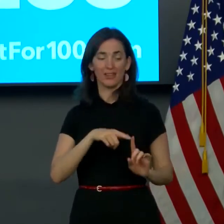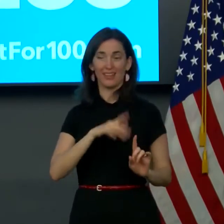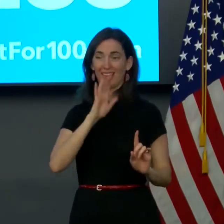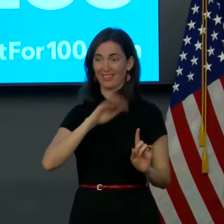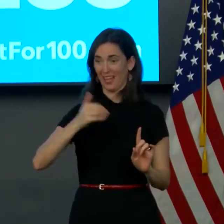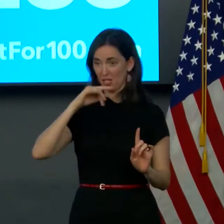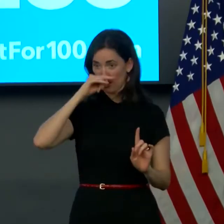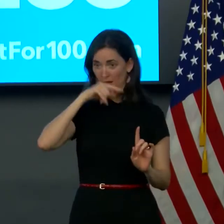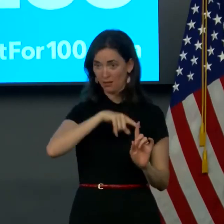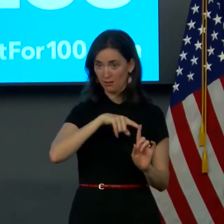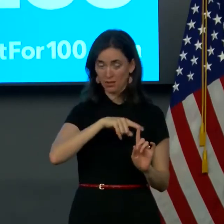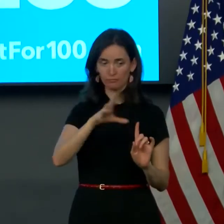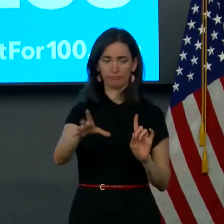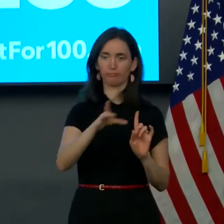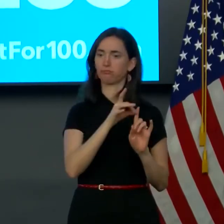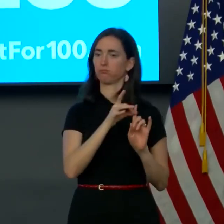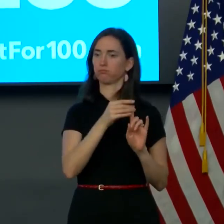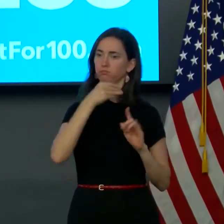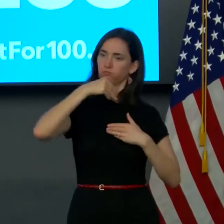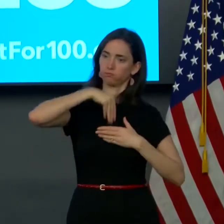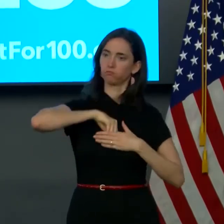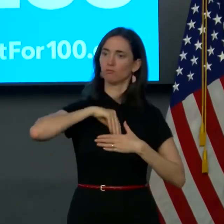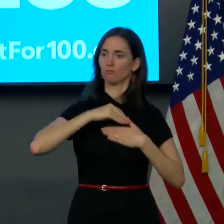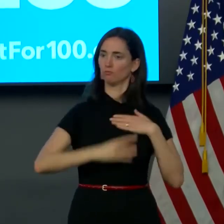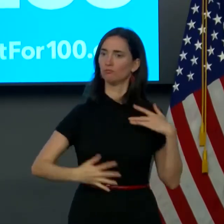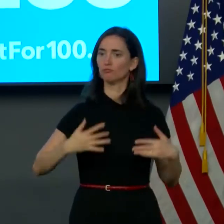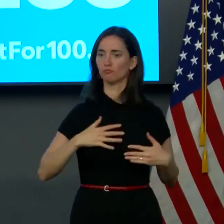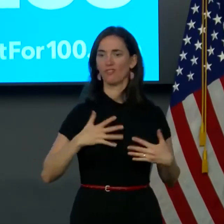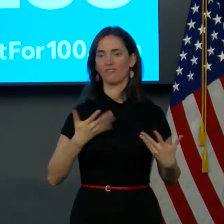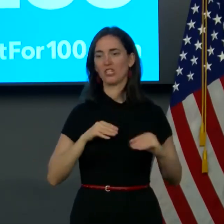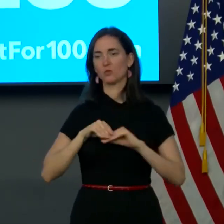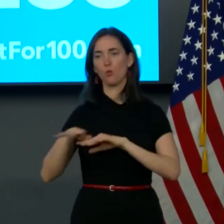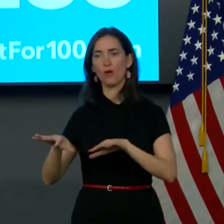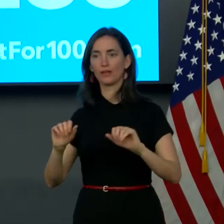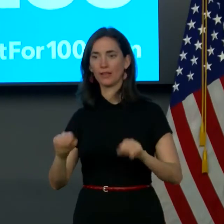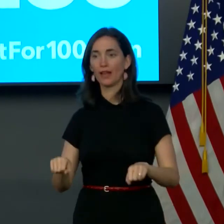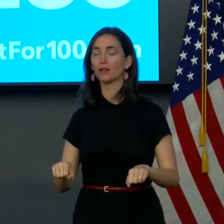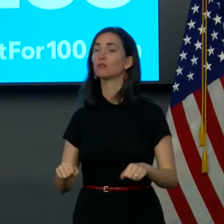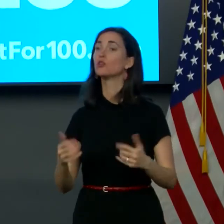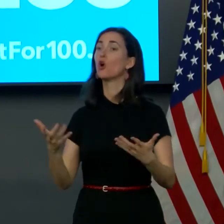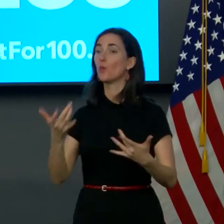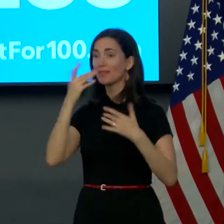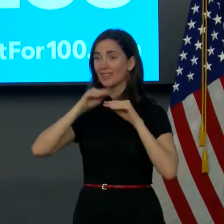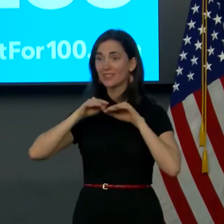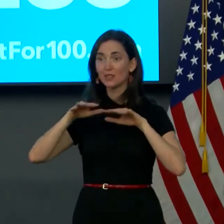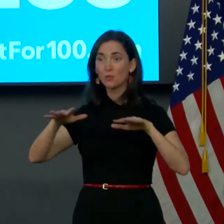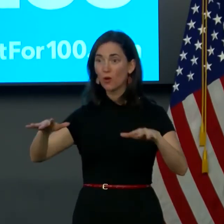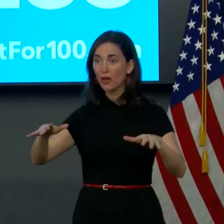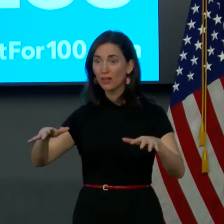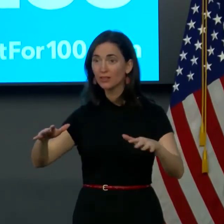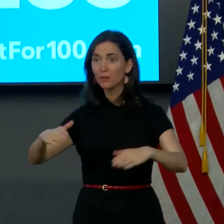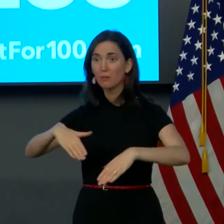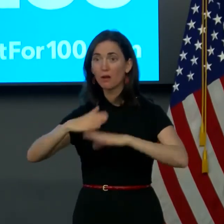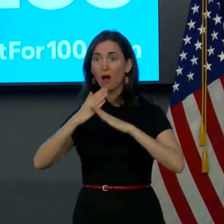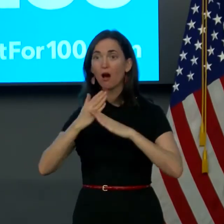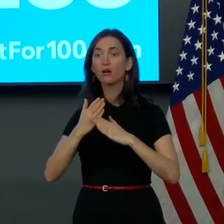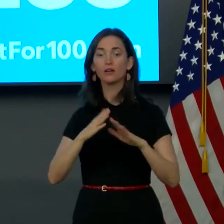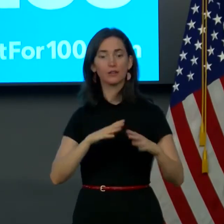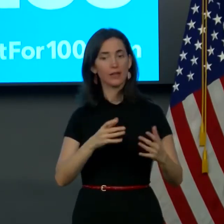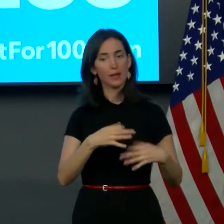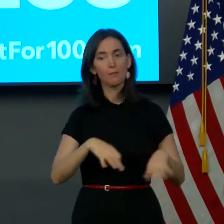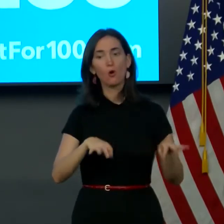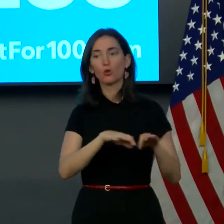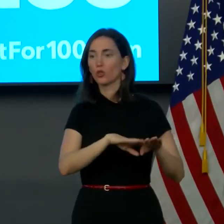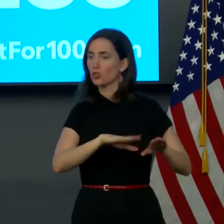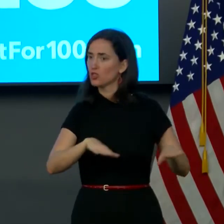and if we're going to curb the overall amount of transmission and cases we're seeing in the state, our children are a big part of that, which is